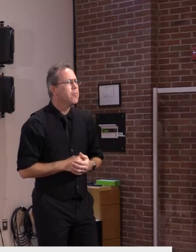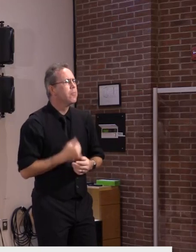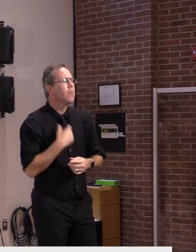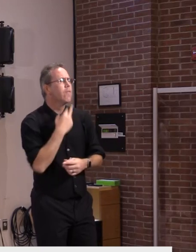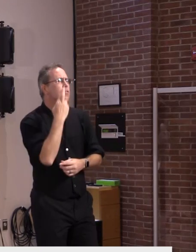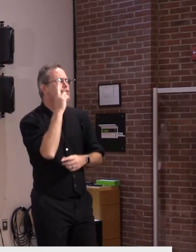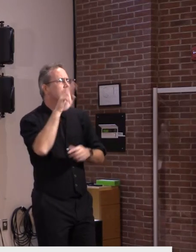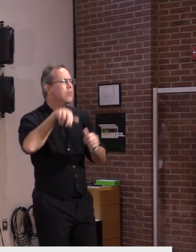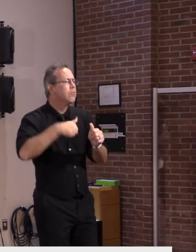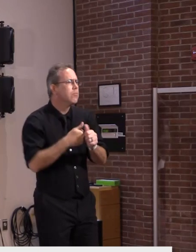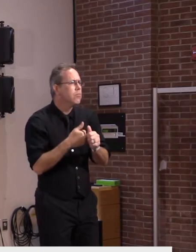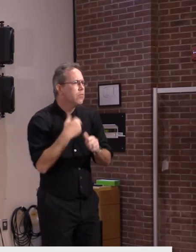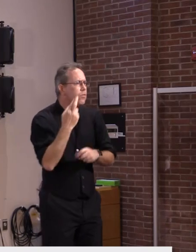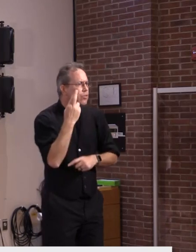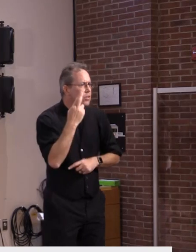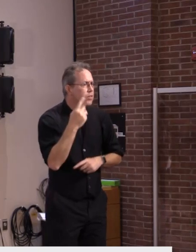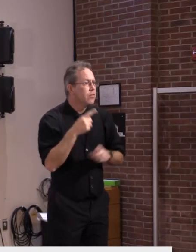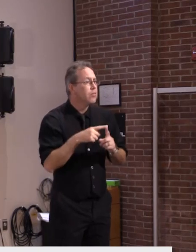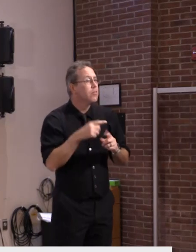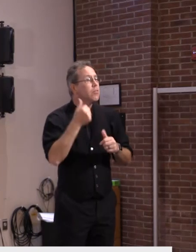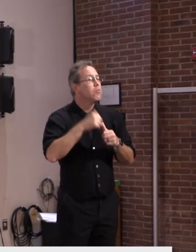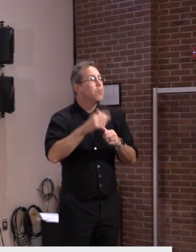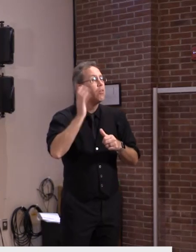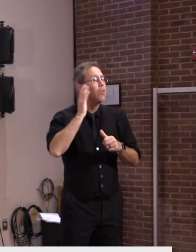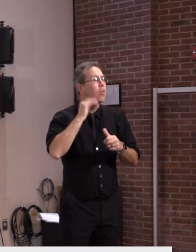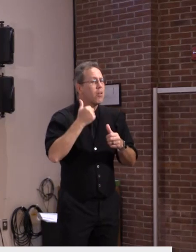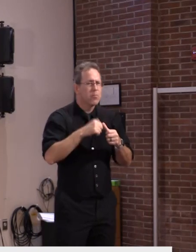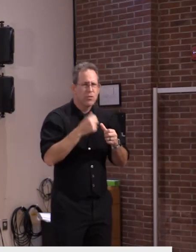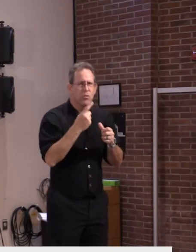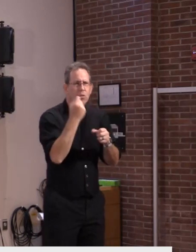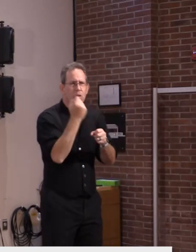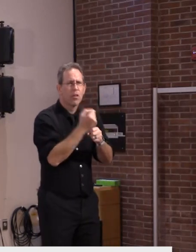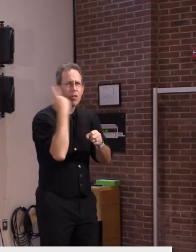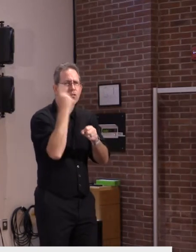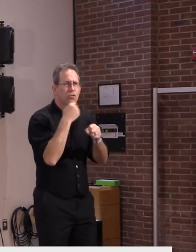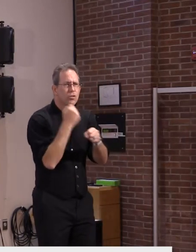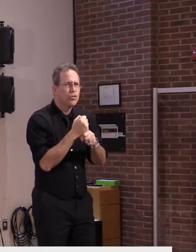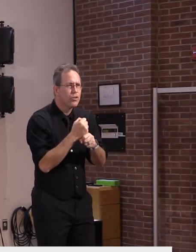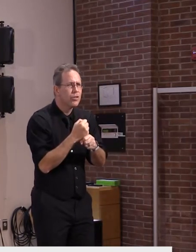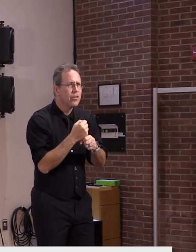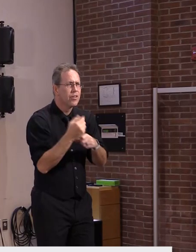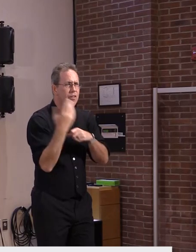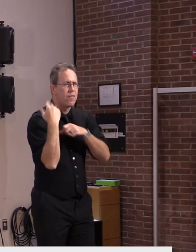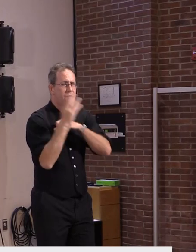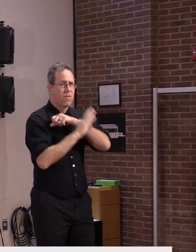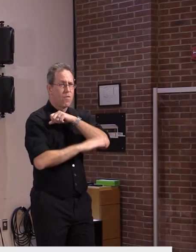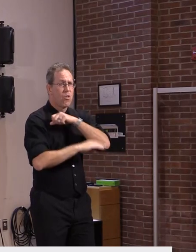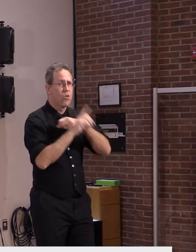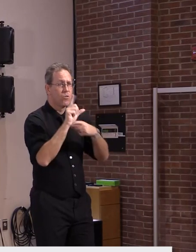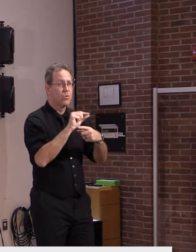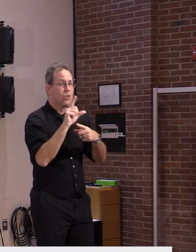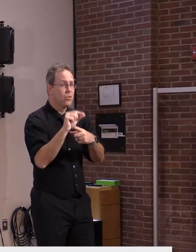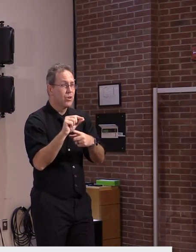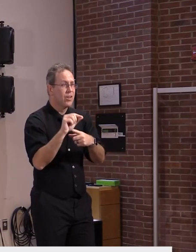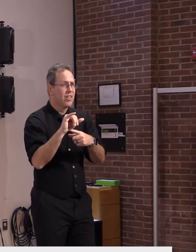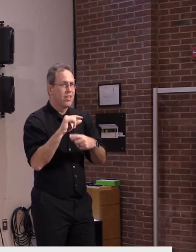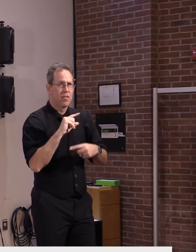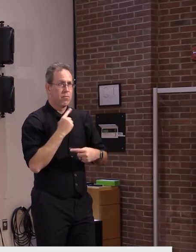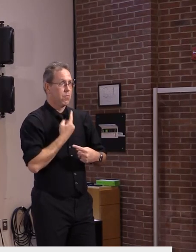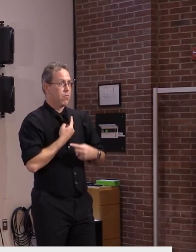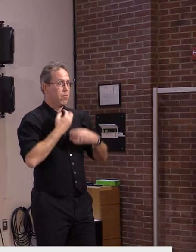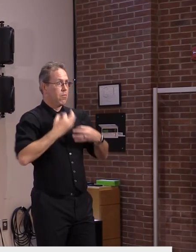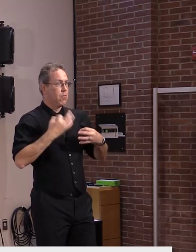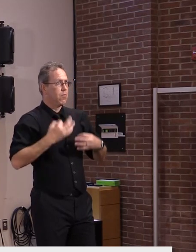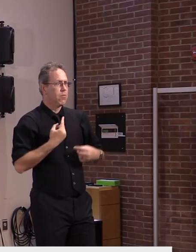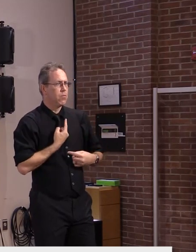originally, like you mentioned, probably a year ago, not only myself, but members of our academic